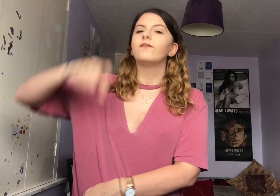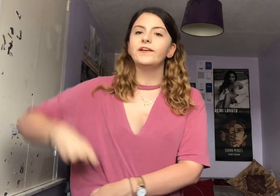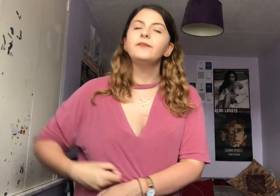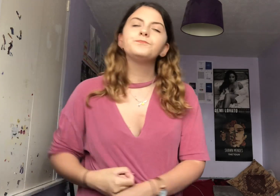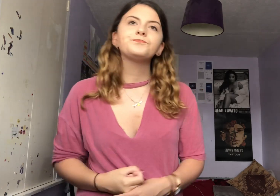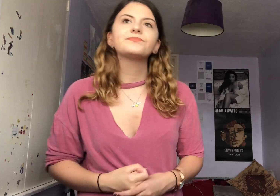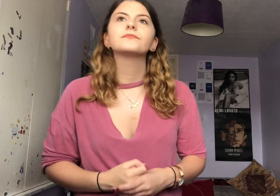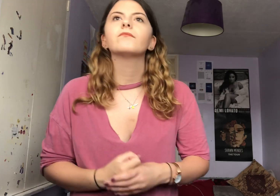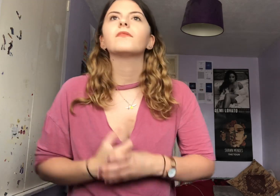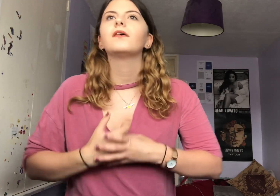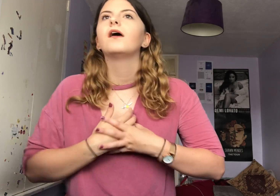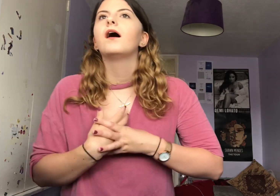coffee.